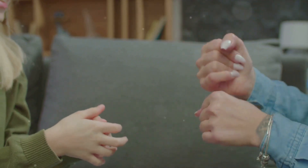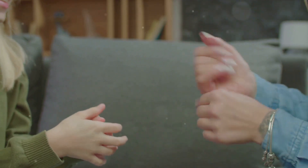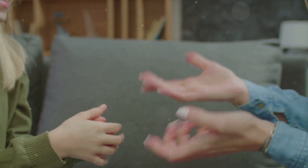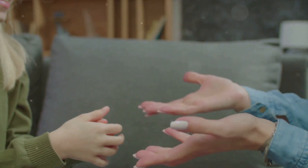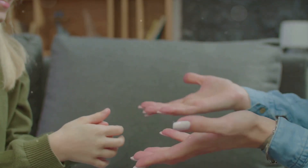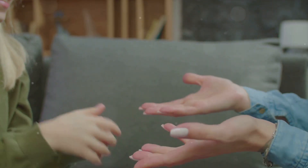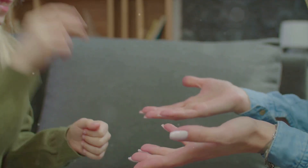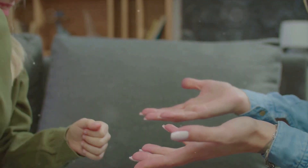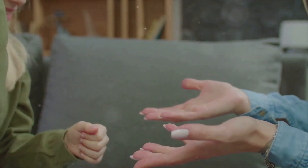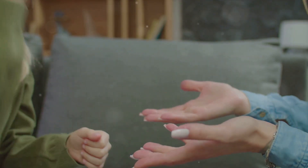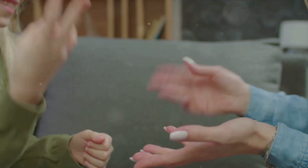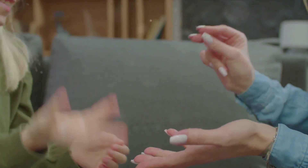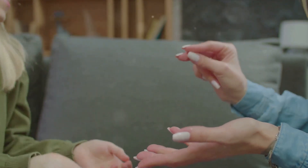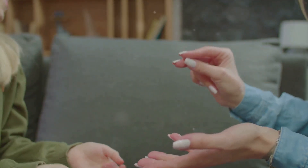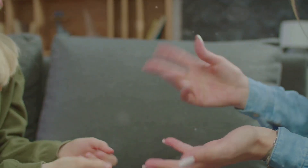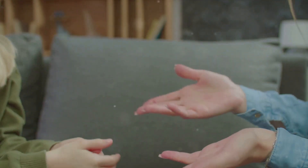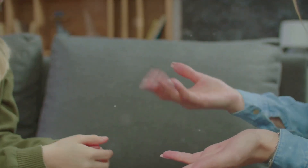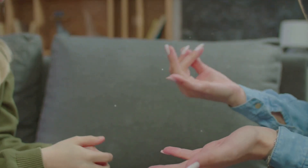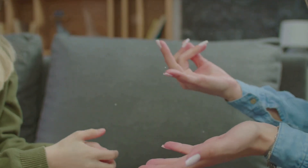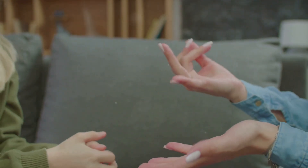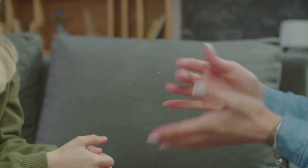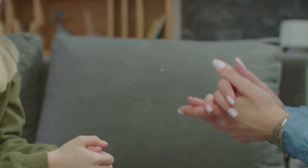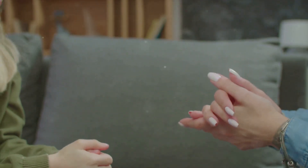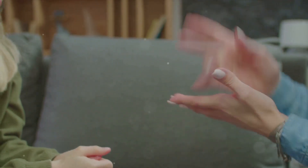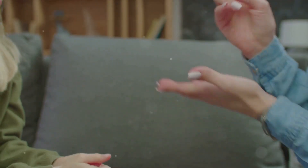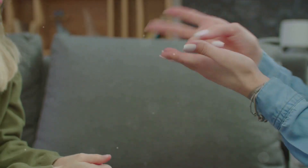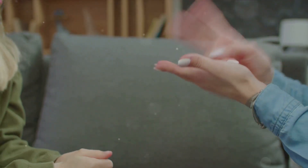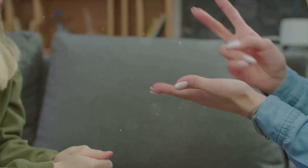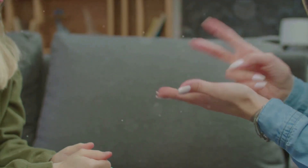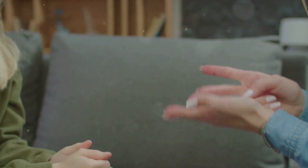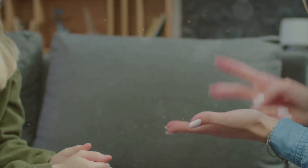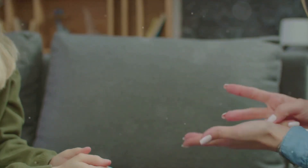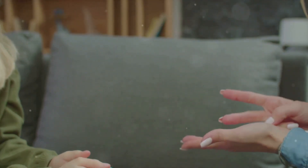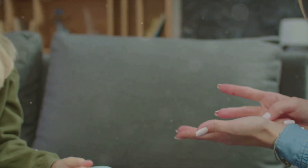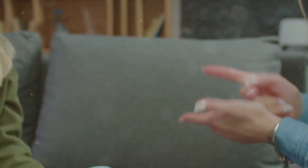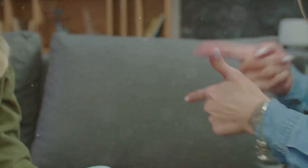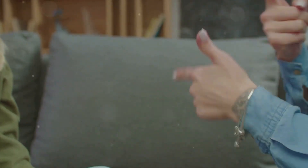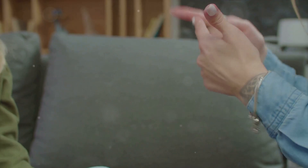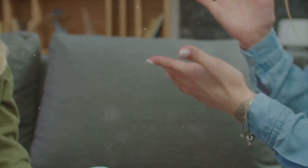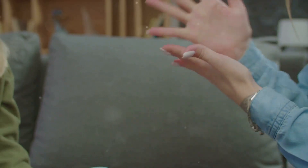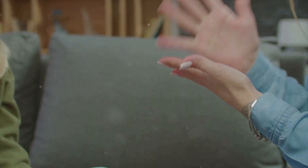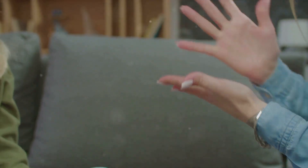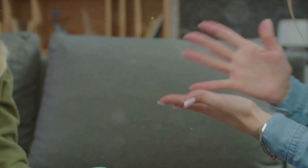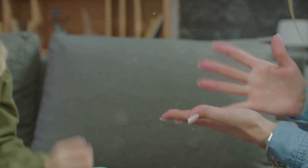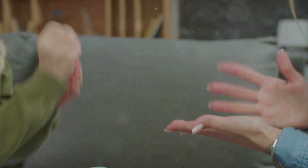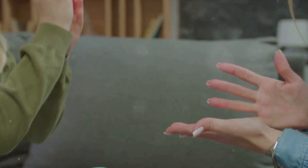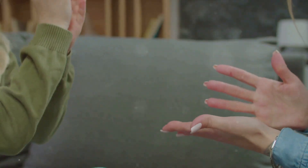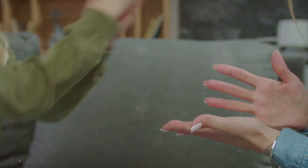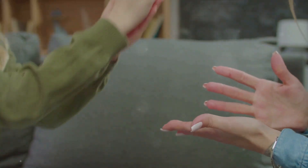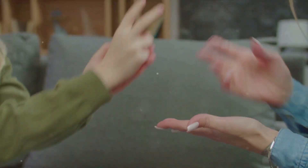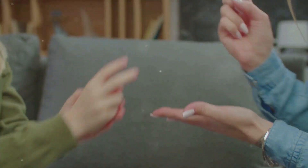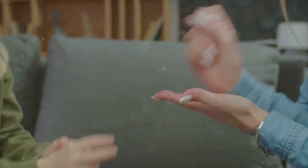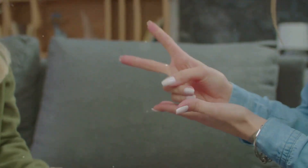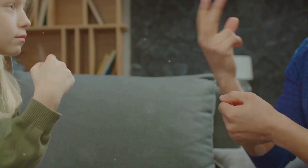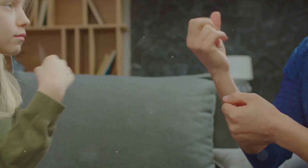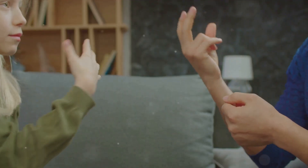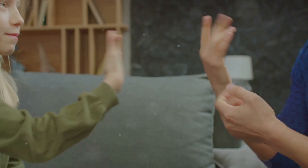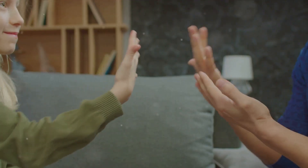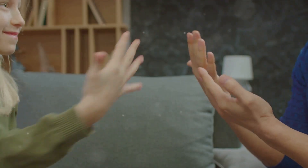This might seem counterintuitive to hearing people, but in deaf culture, speech can represent confinement, a reminder of a world that doesn't quite